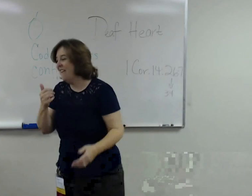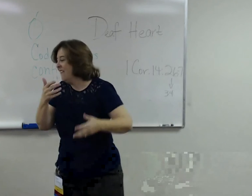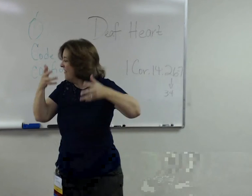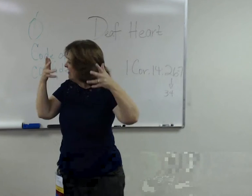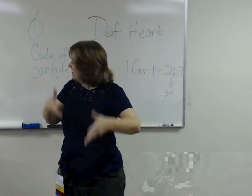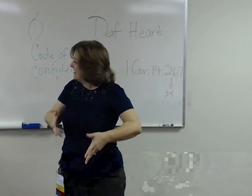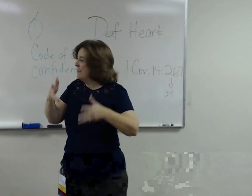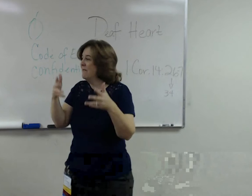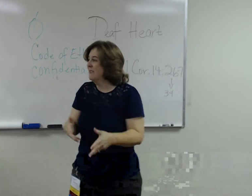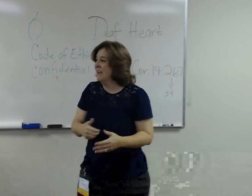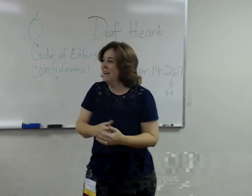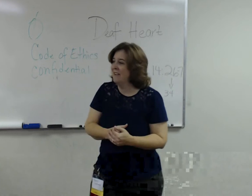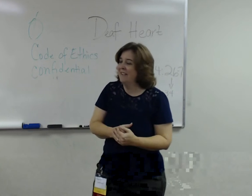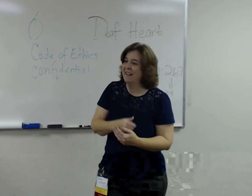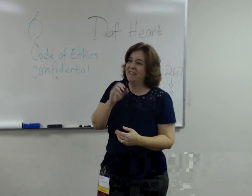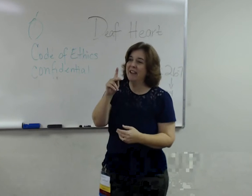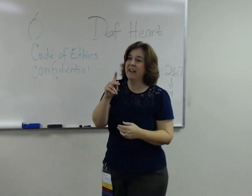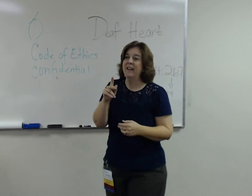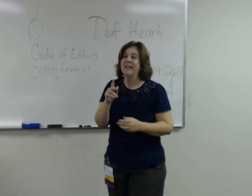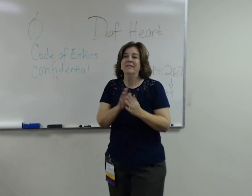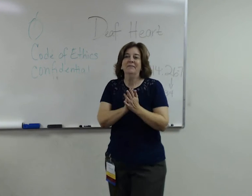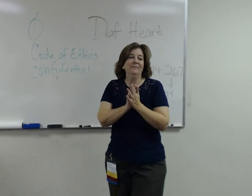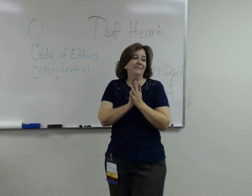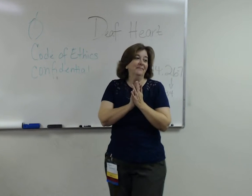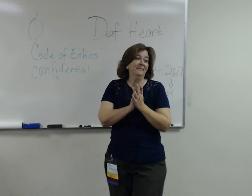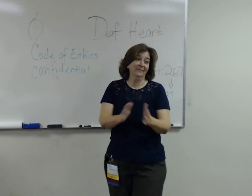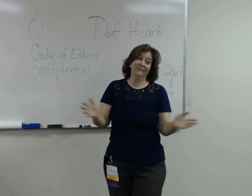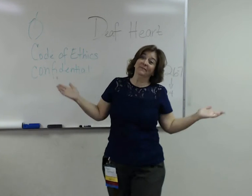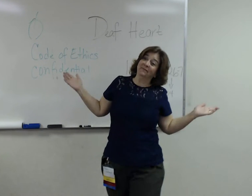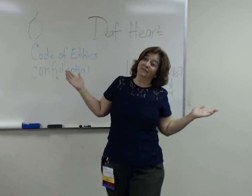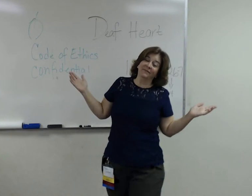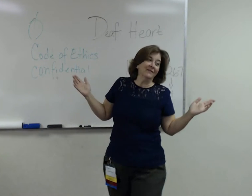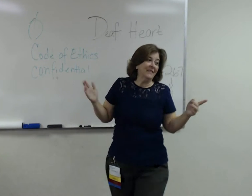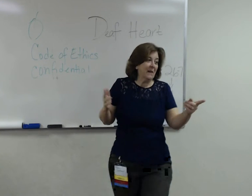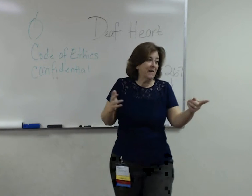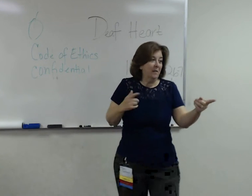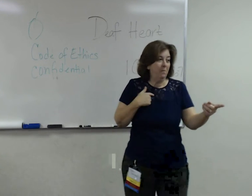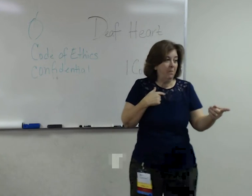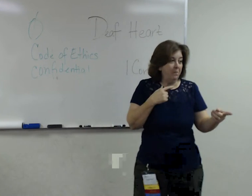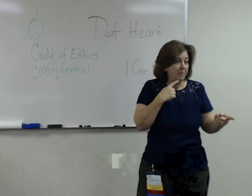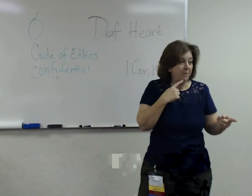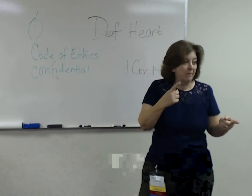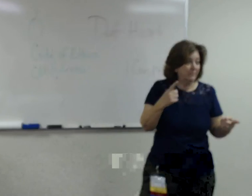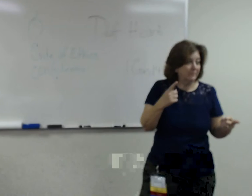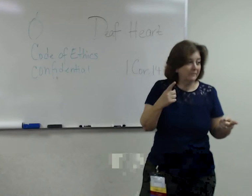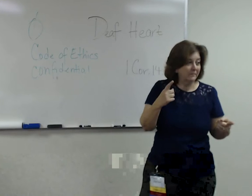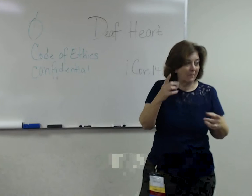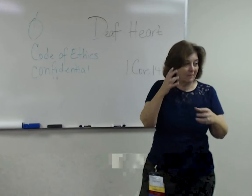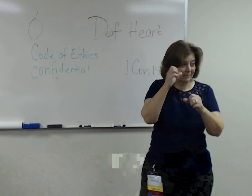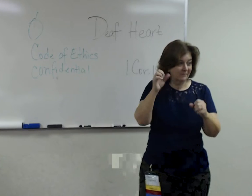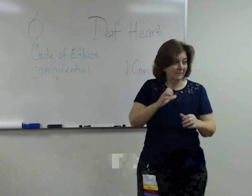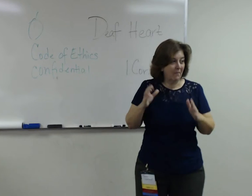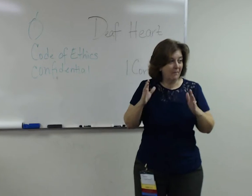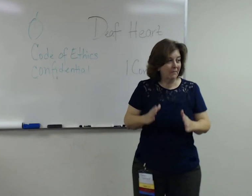Oh, we still have more to go. Okay. I told the president of a local Christian college that he's down to the